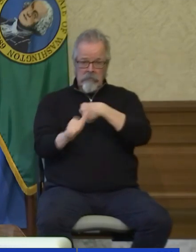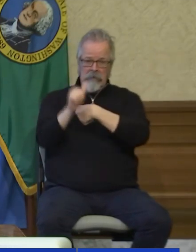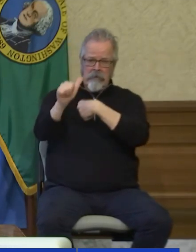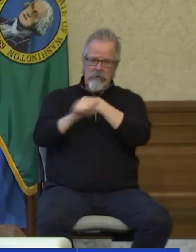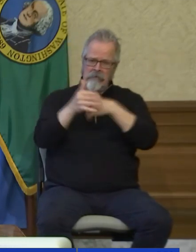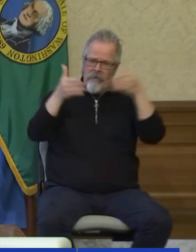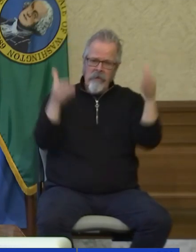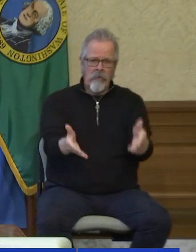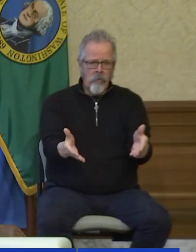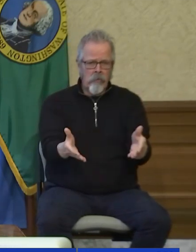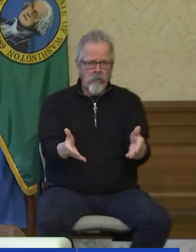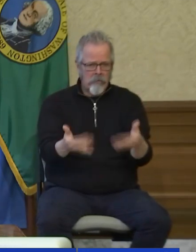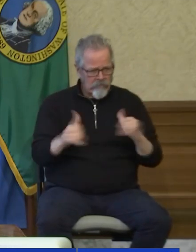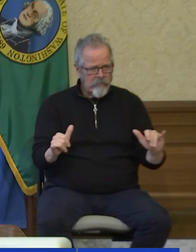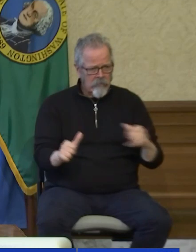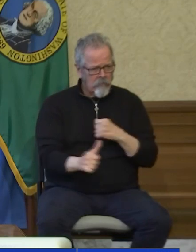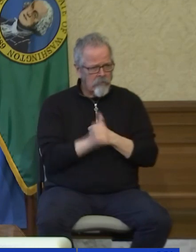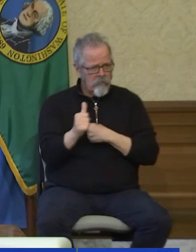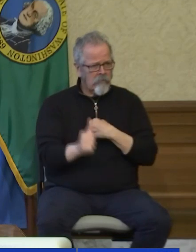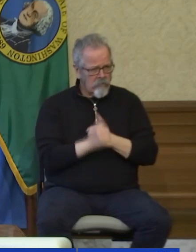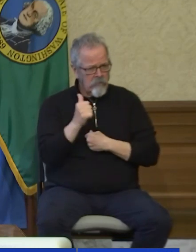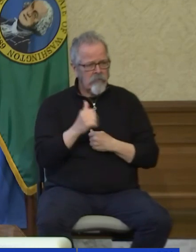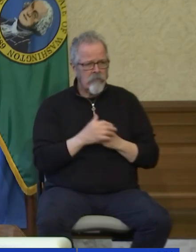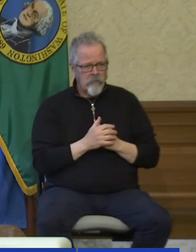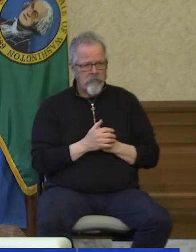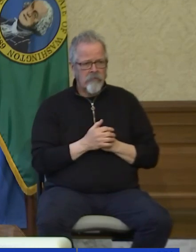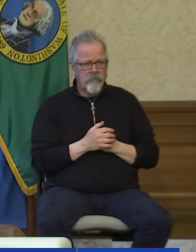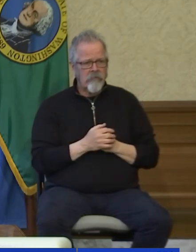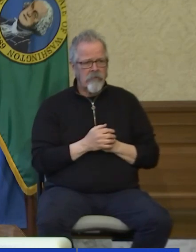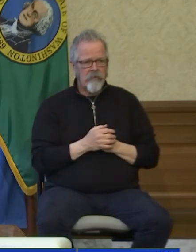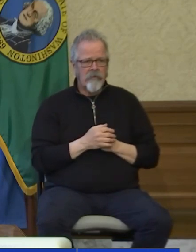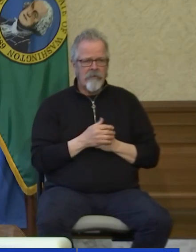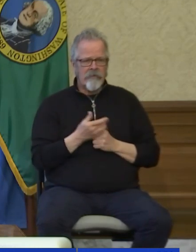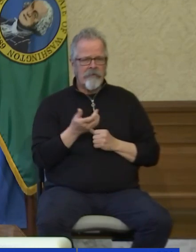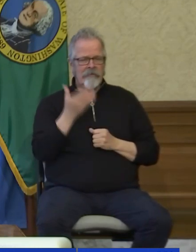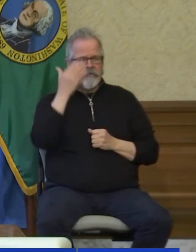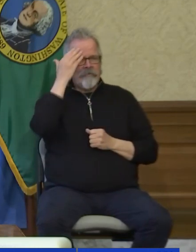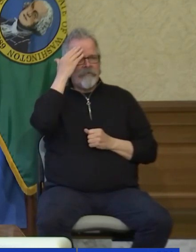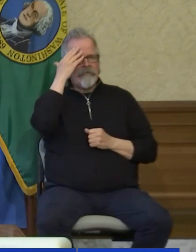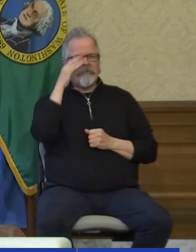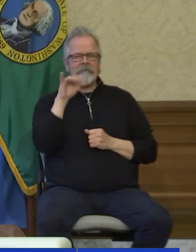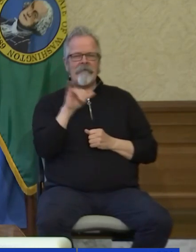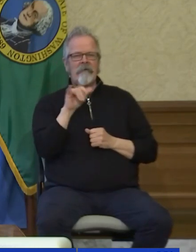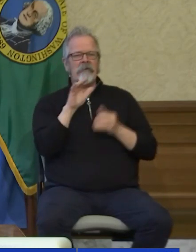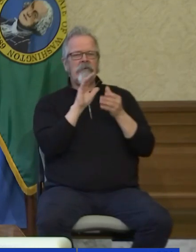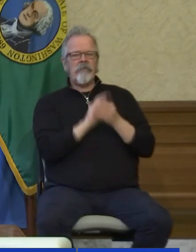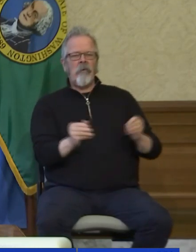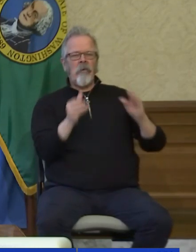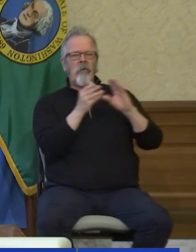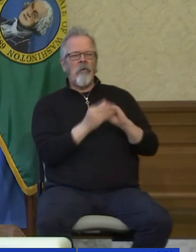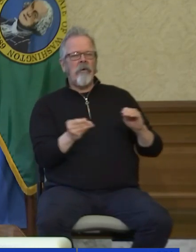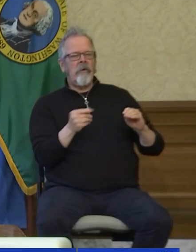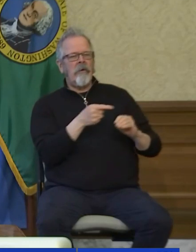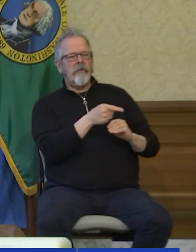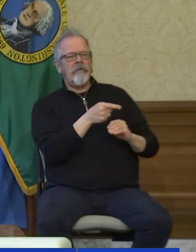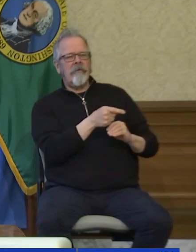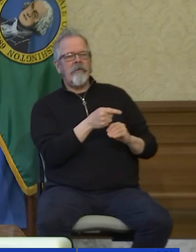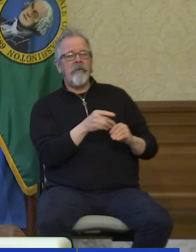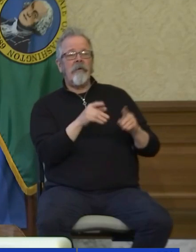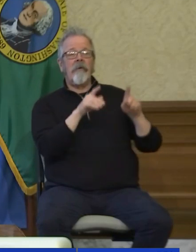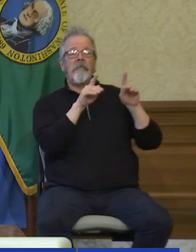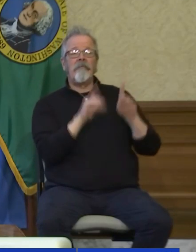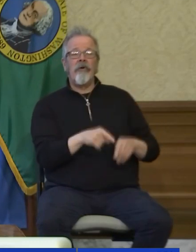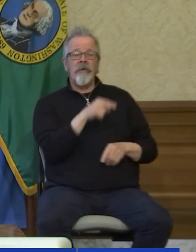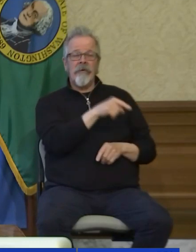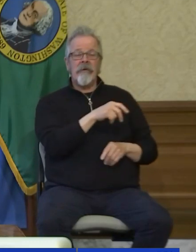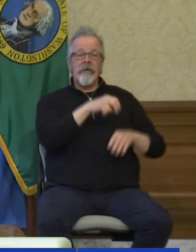We're sort of like that mistaken skydiver who jumped out of the airplane with his parachute,